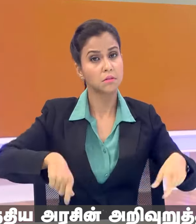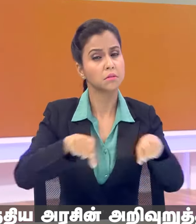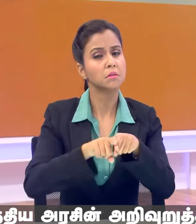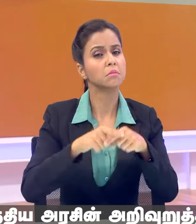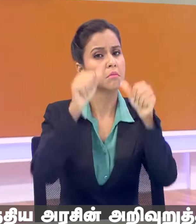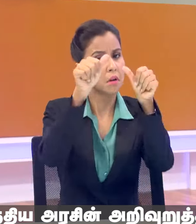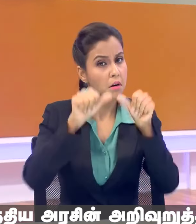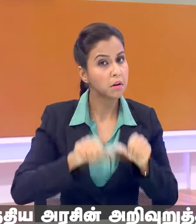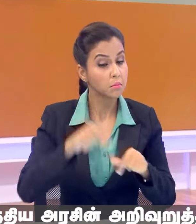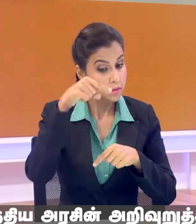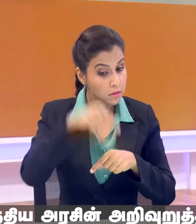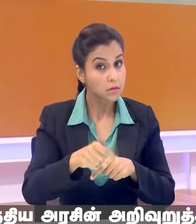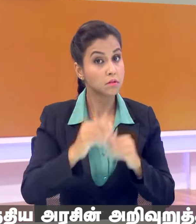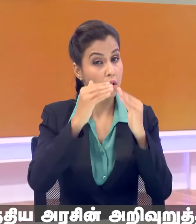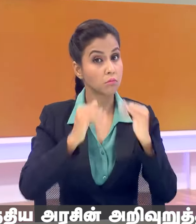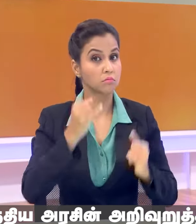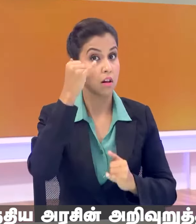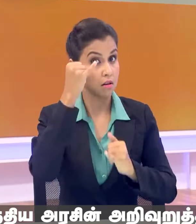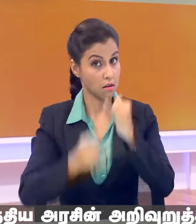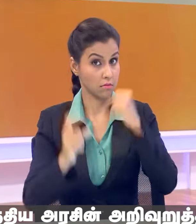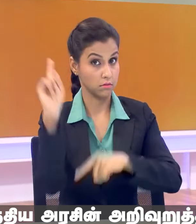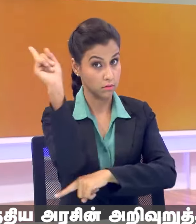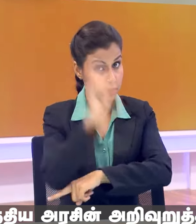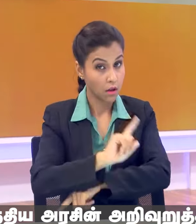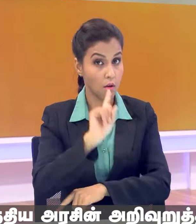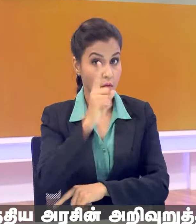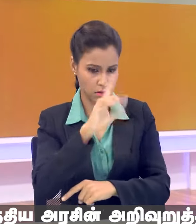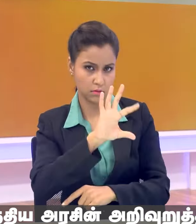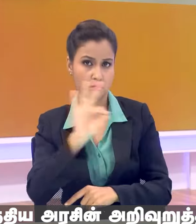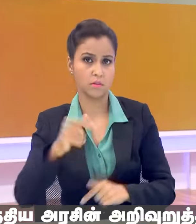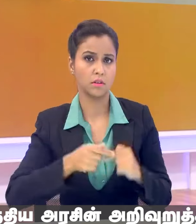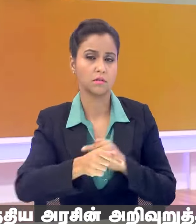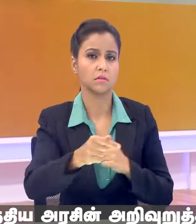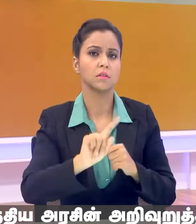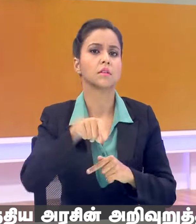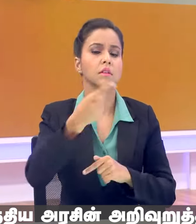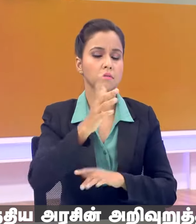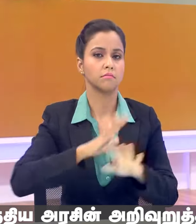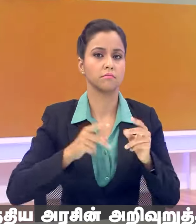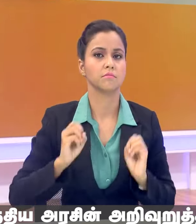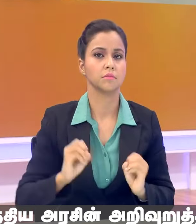a report to this house by the last day of the first week of the next session.